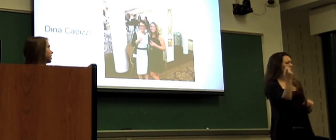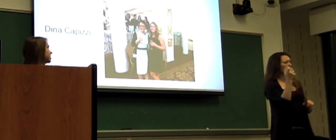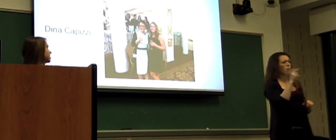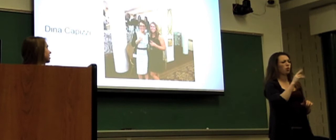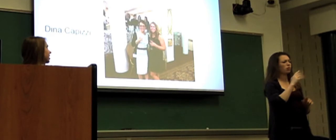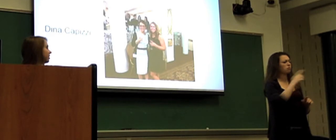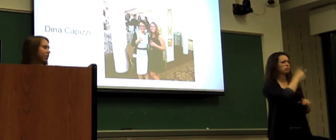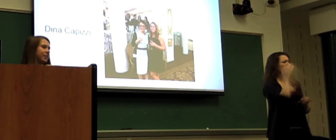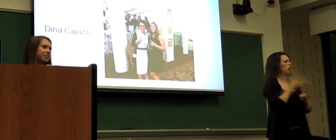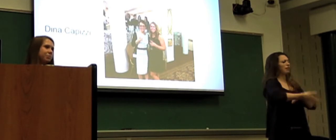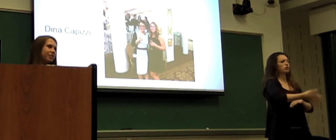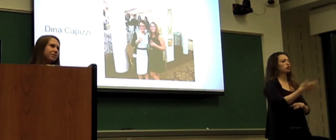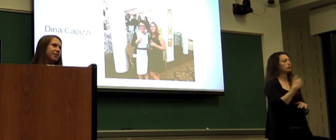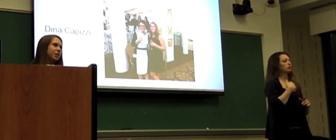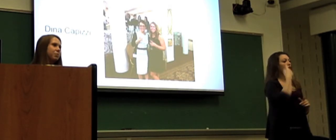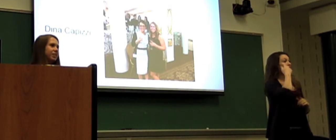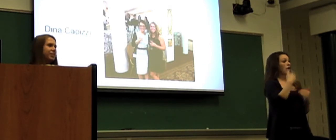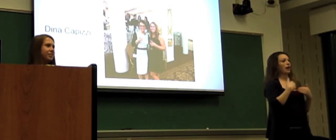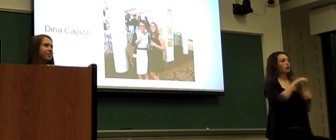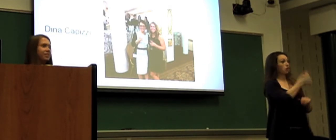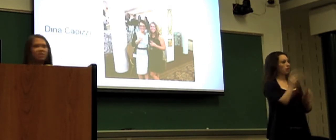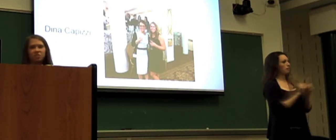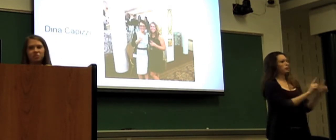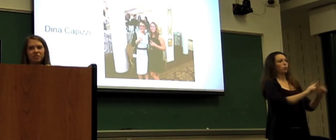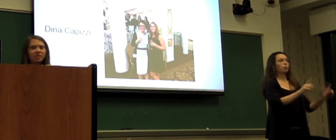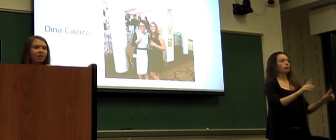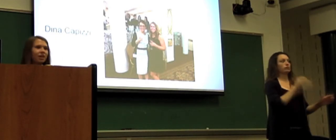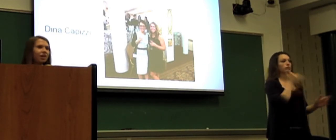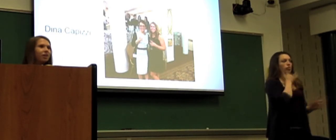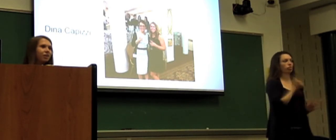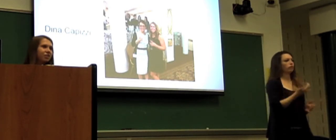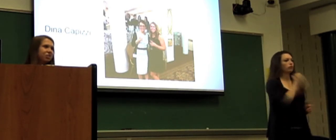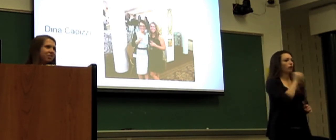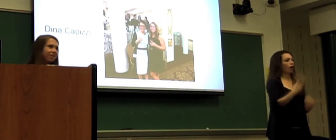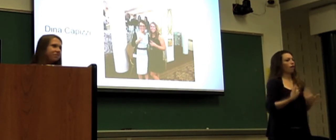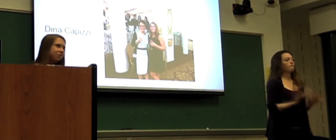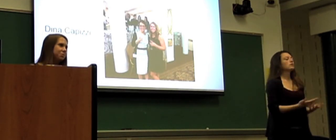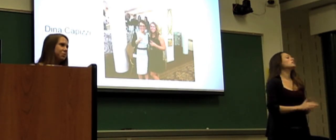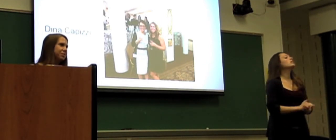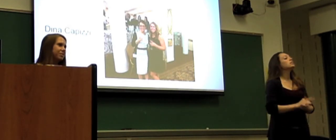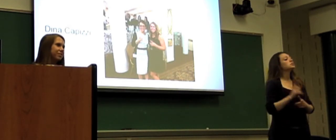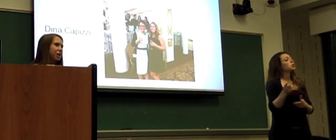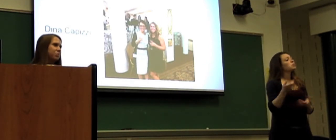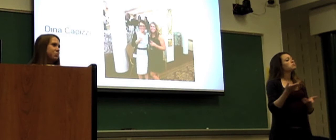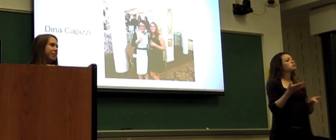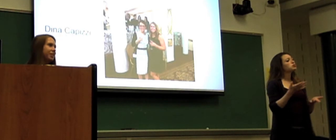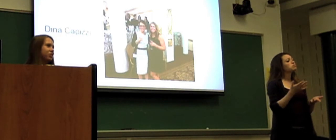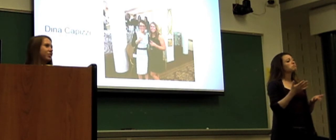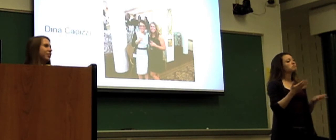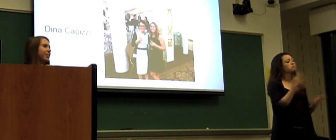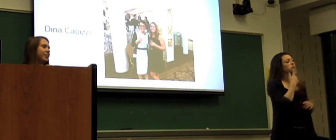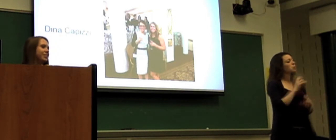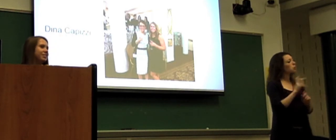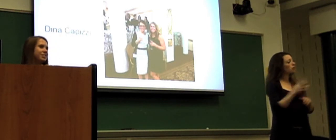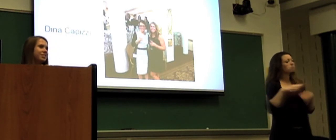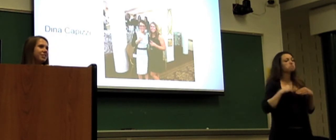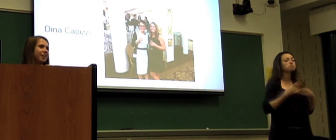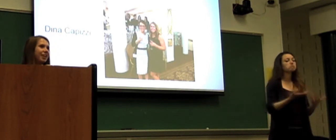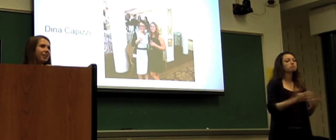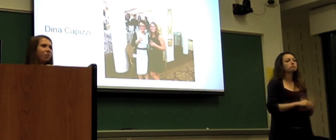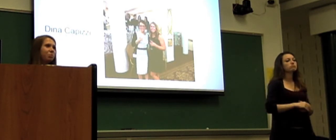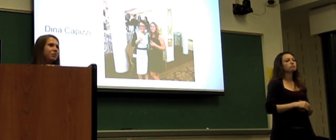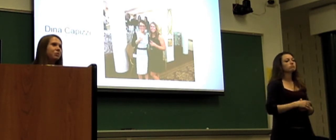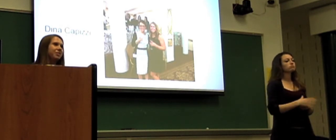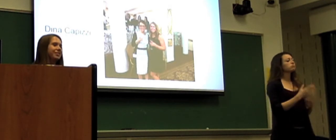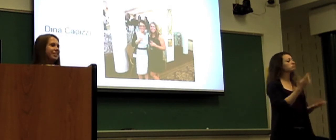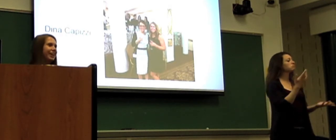after, because I thought I had somebody else signed up and then I didn't. And then she was gracious enough to come to me actually and say,